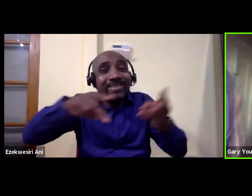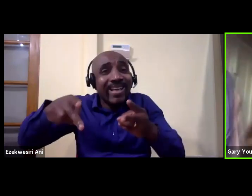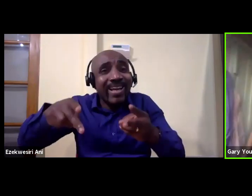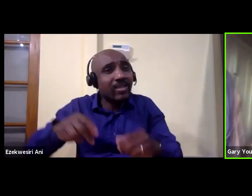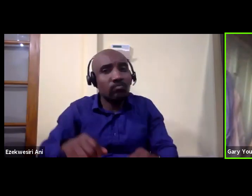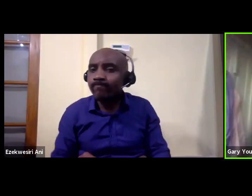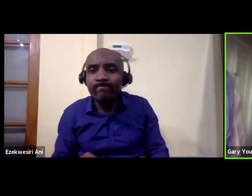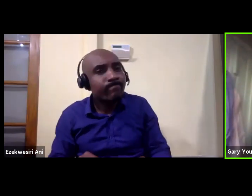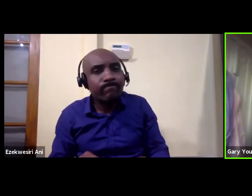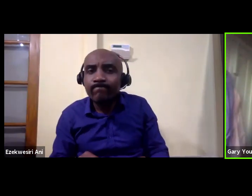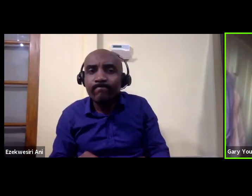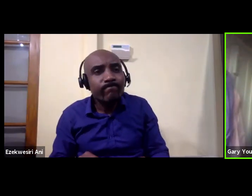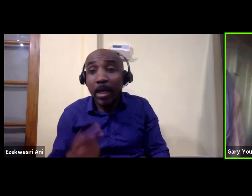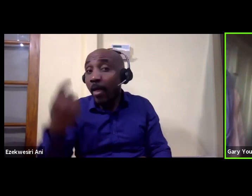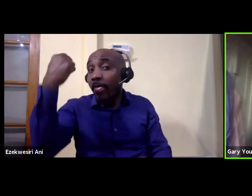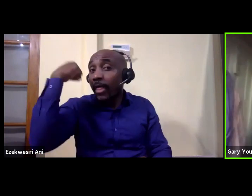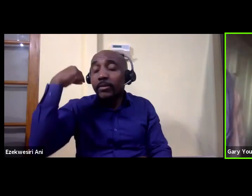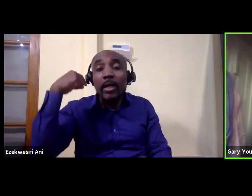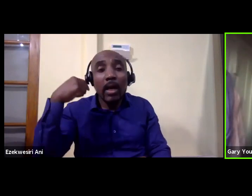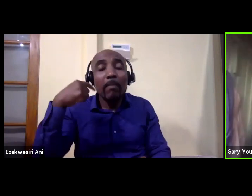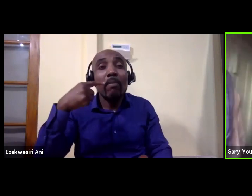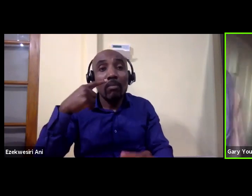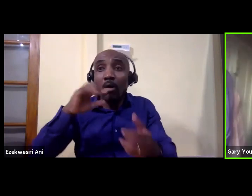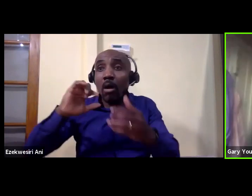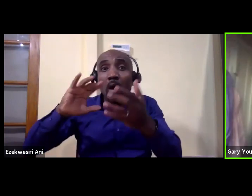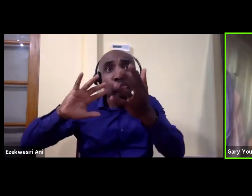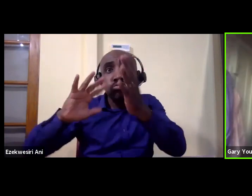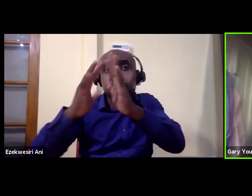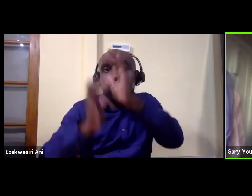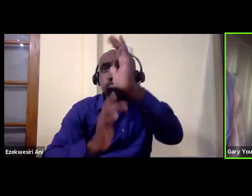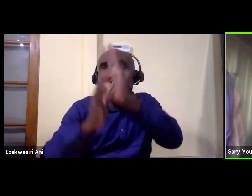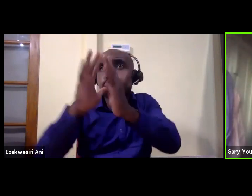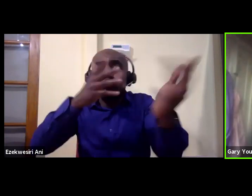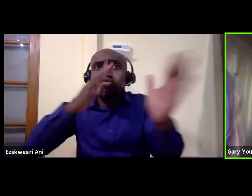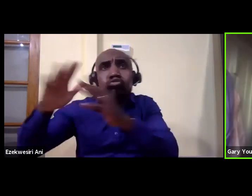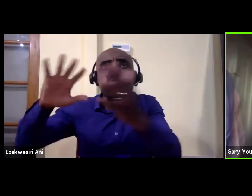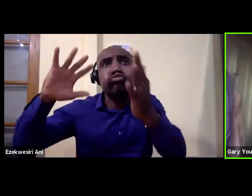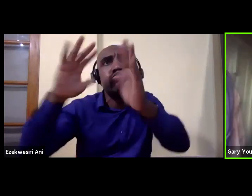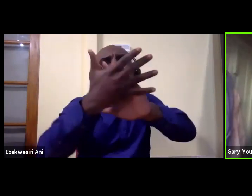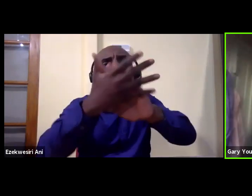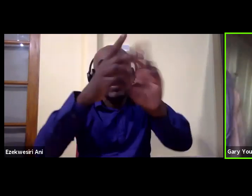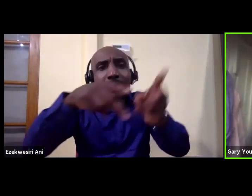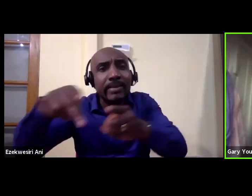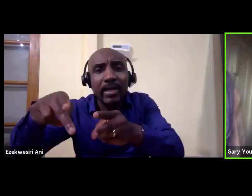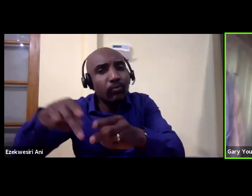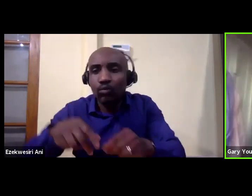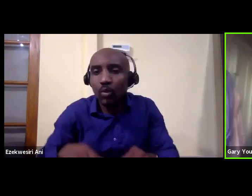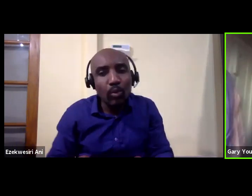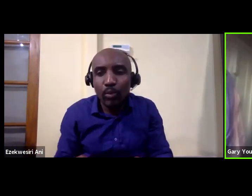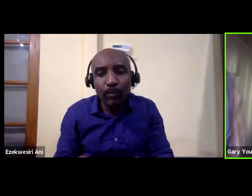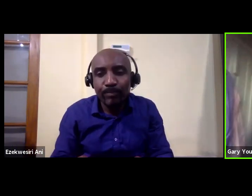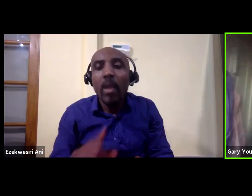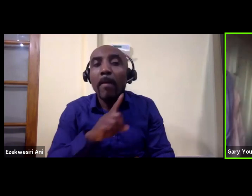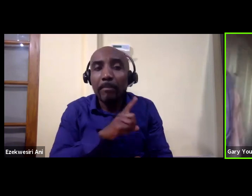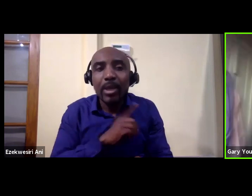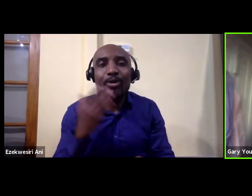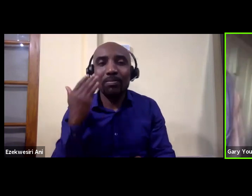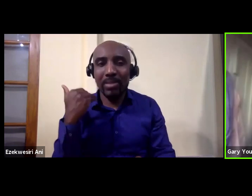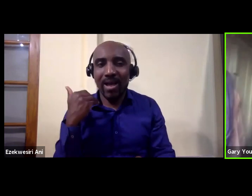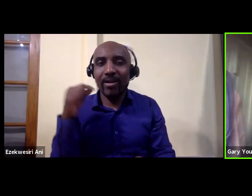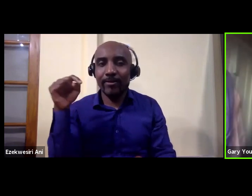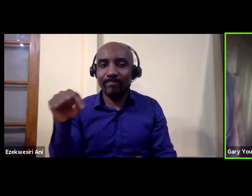nature that targeted them. Being black there was a pre-existing condition and it made them more vulnerable. They were